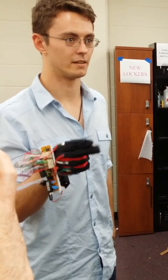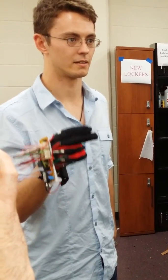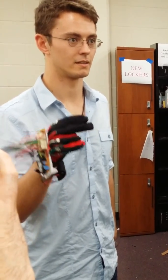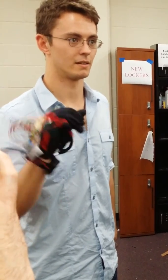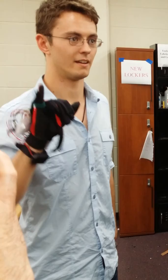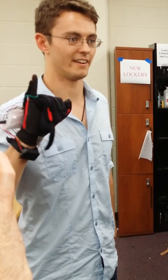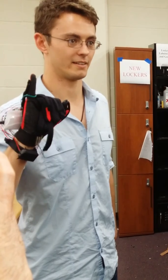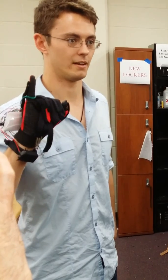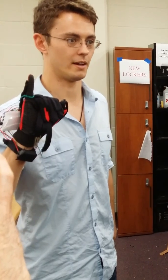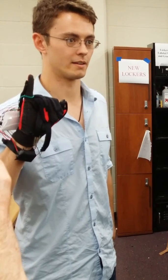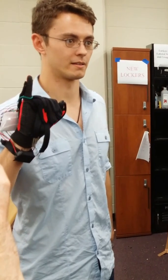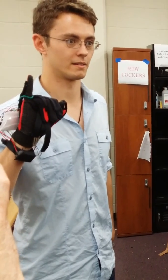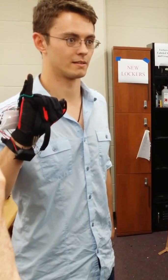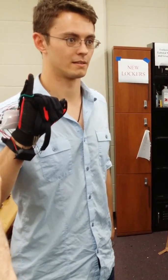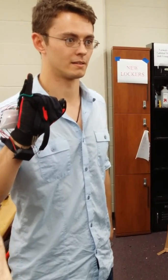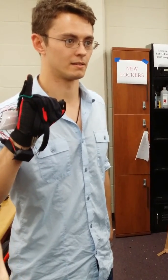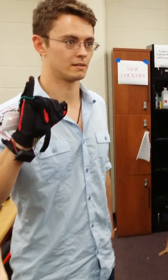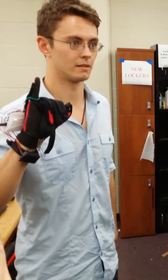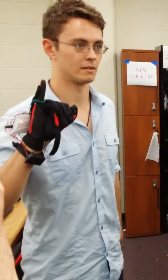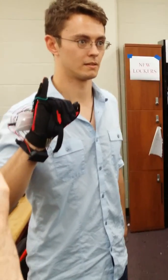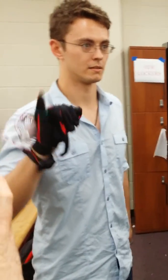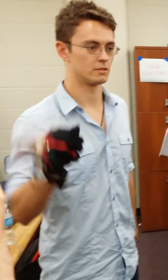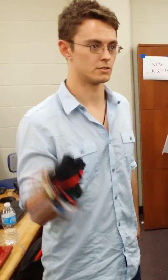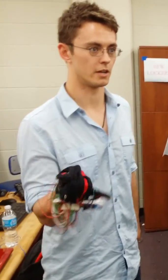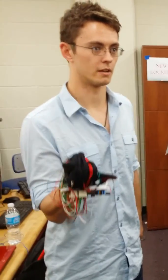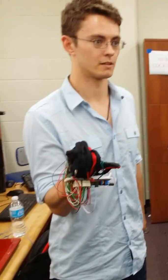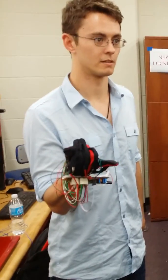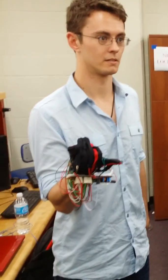I. Yeah, and then J. J.